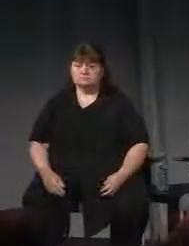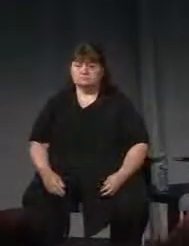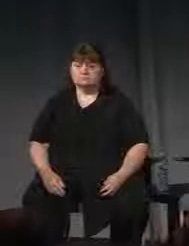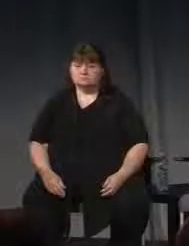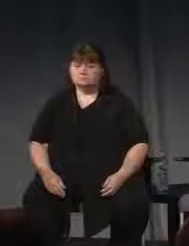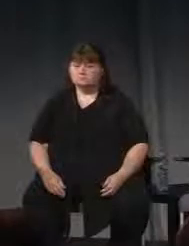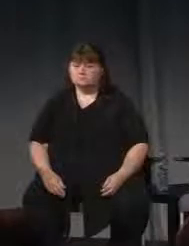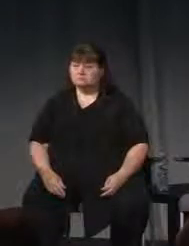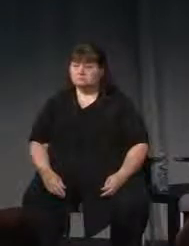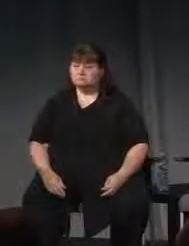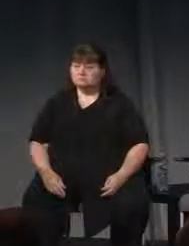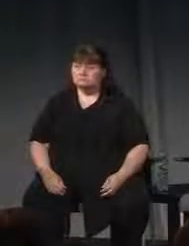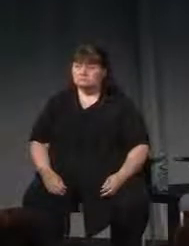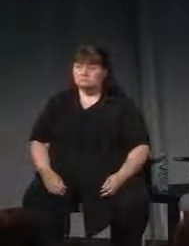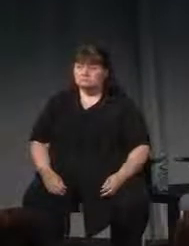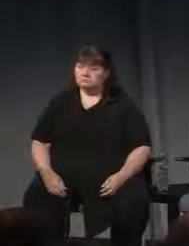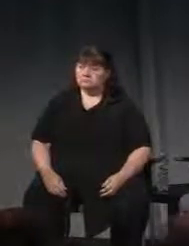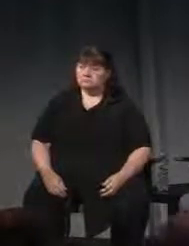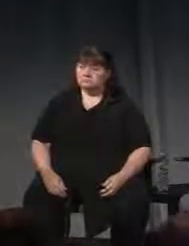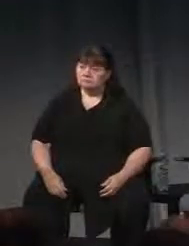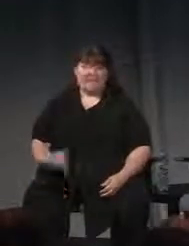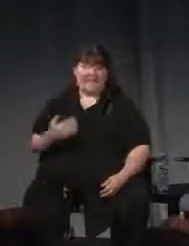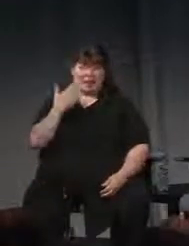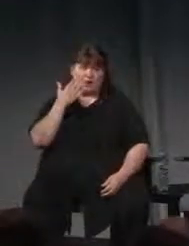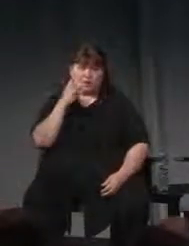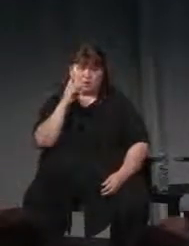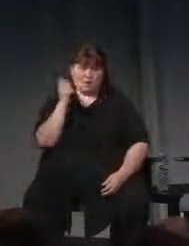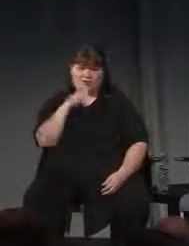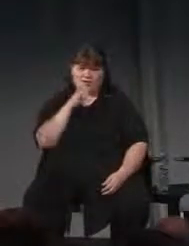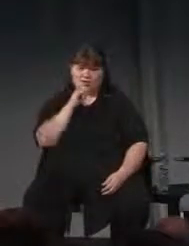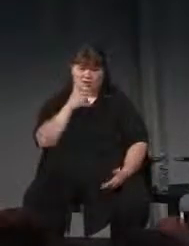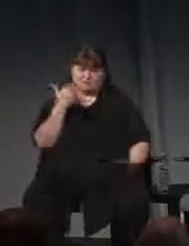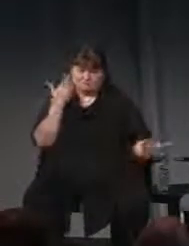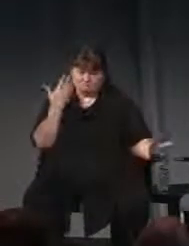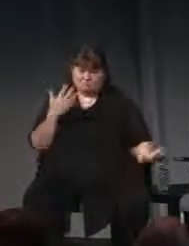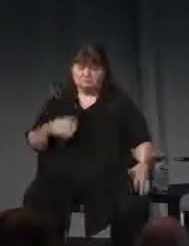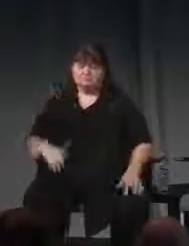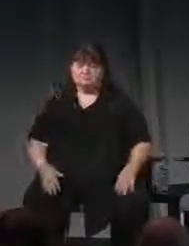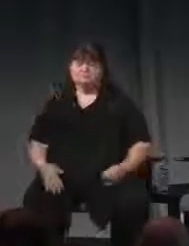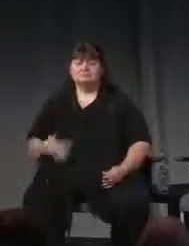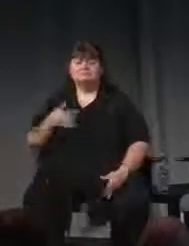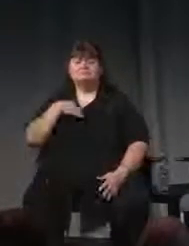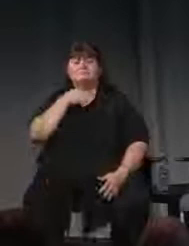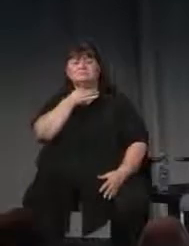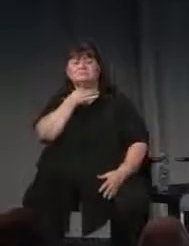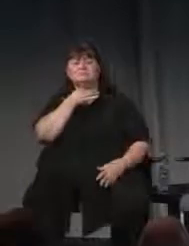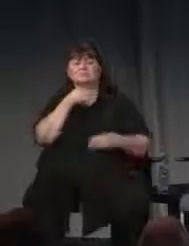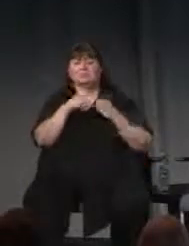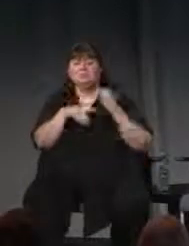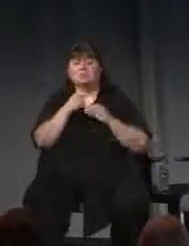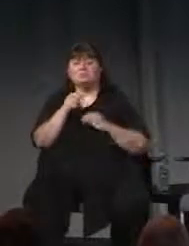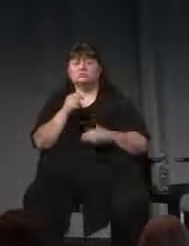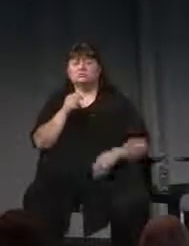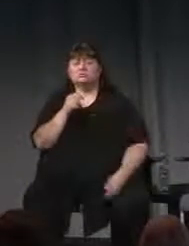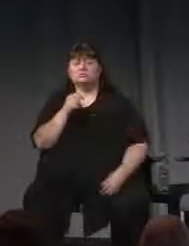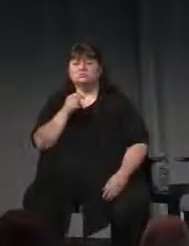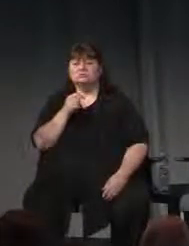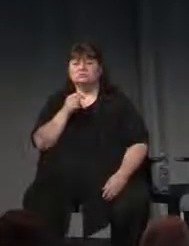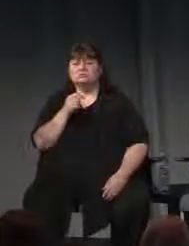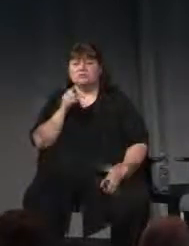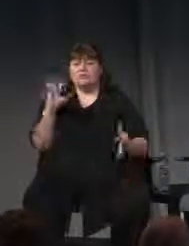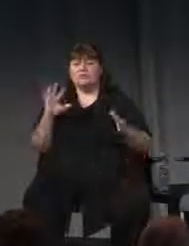I don't know if it'll end up a question or not, but I was curious about the